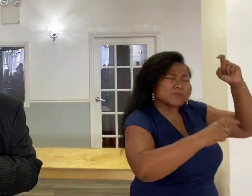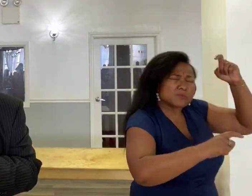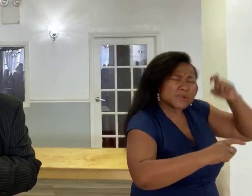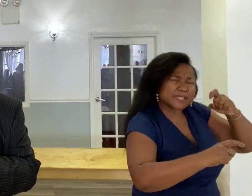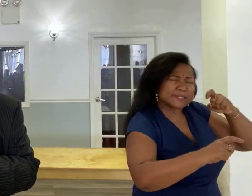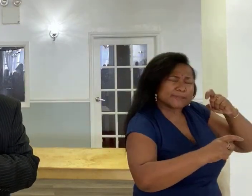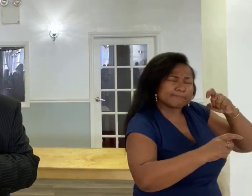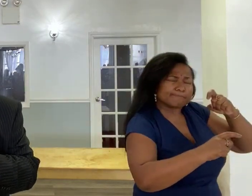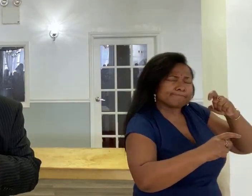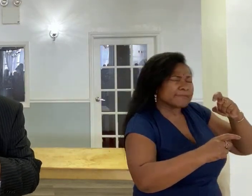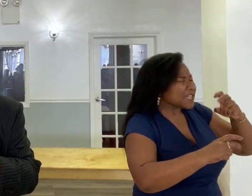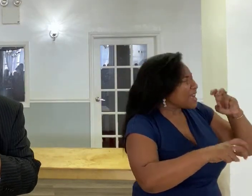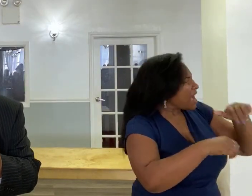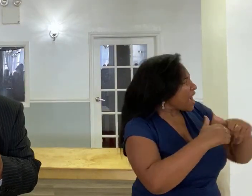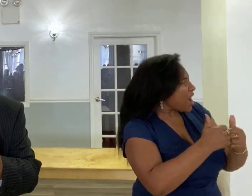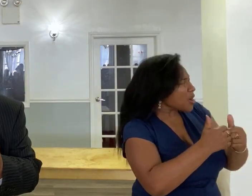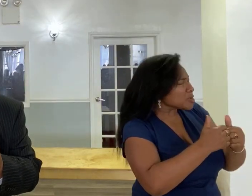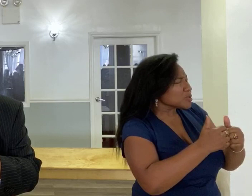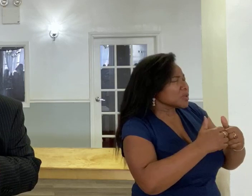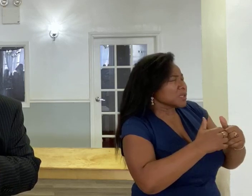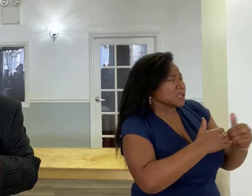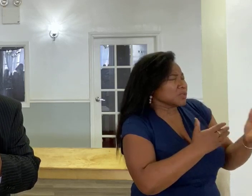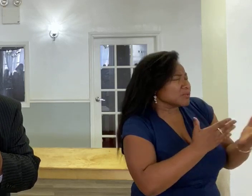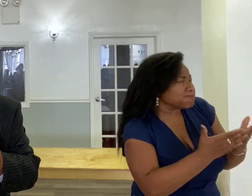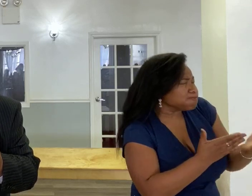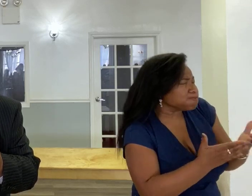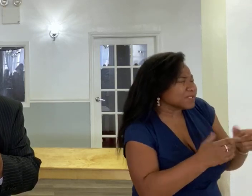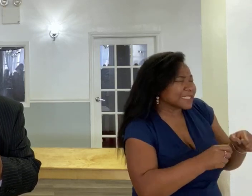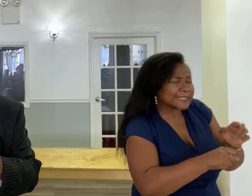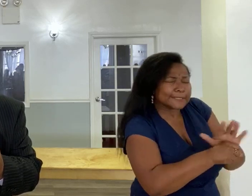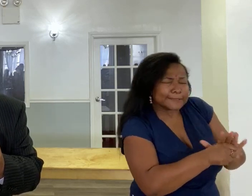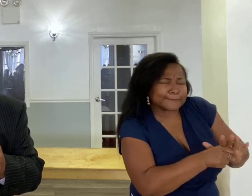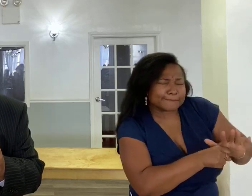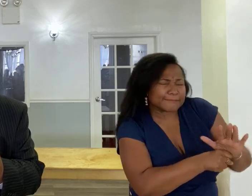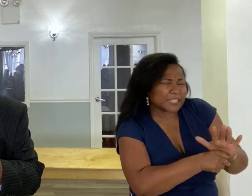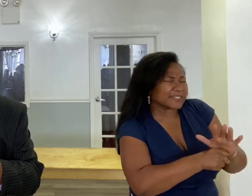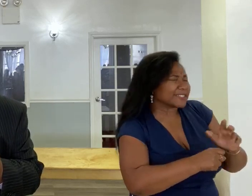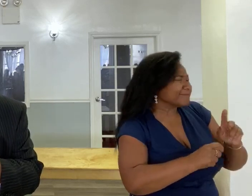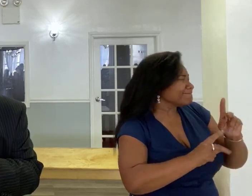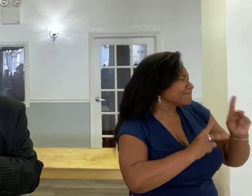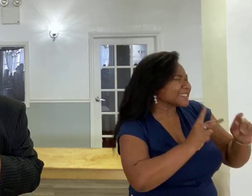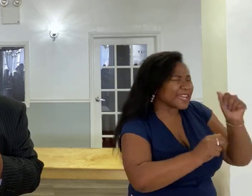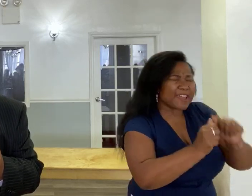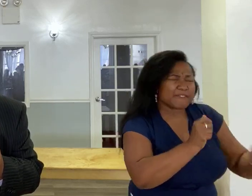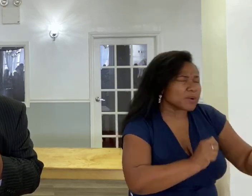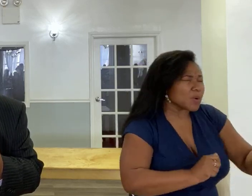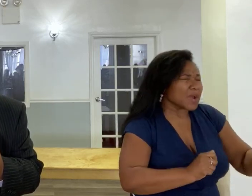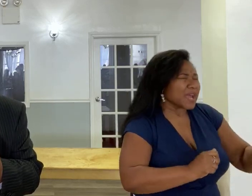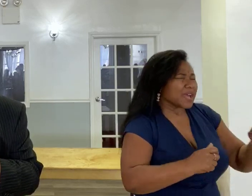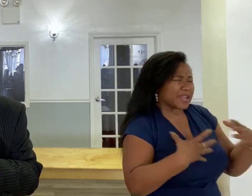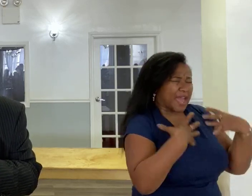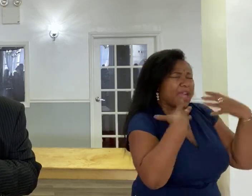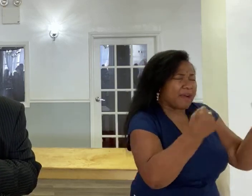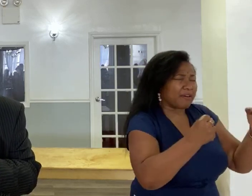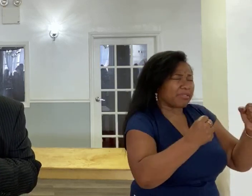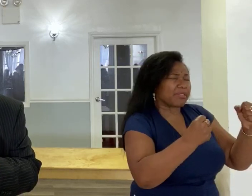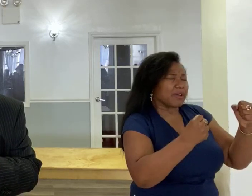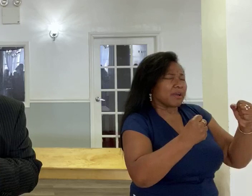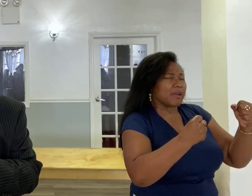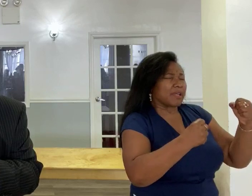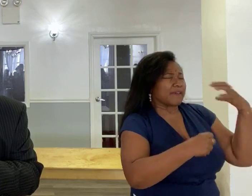wisdom, know how to handle themselves here in this coronavirus environment. Give them health, Lord, and above all, prosper